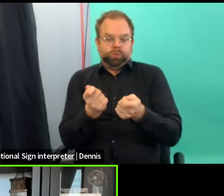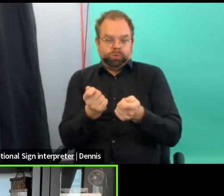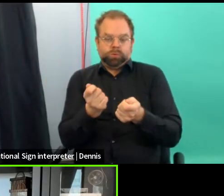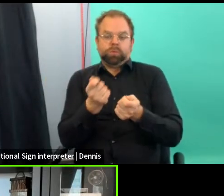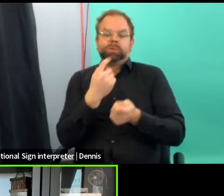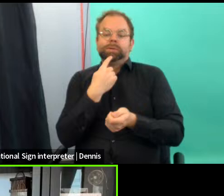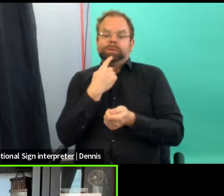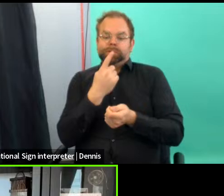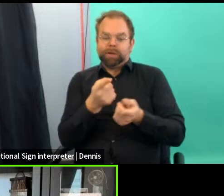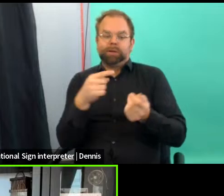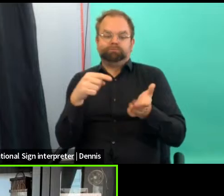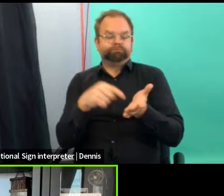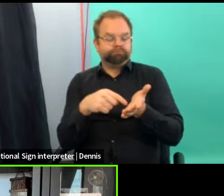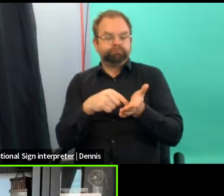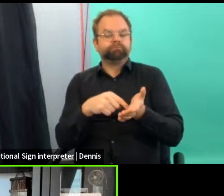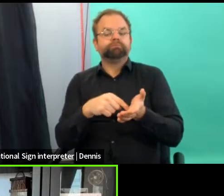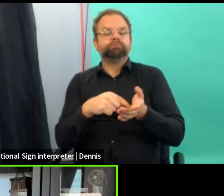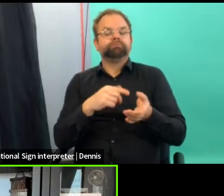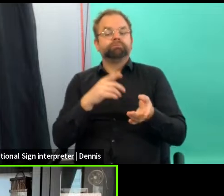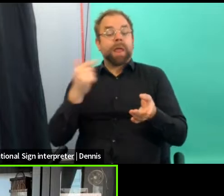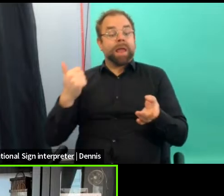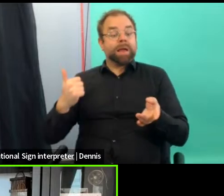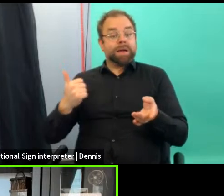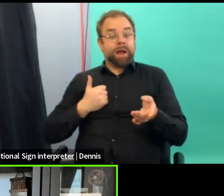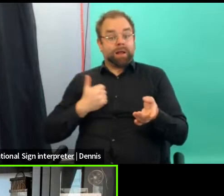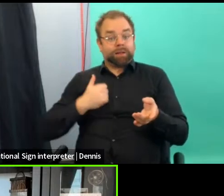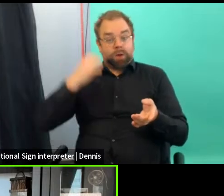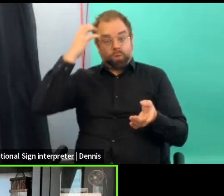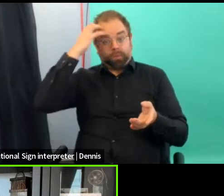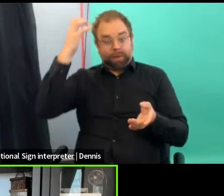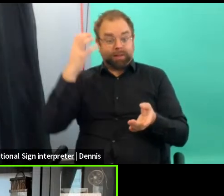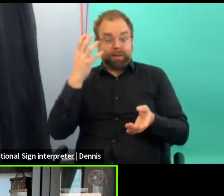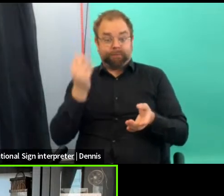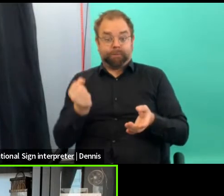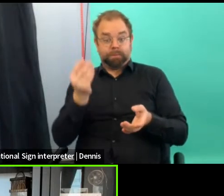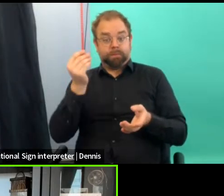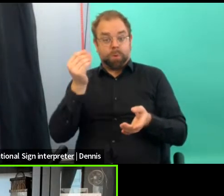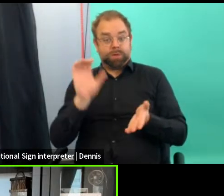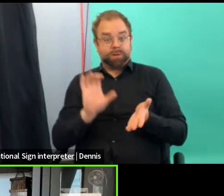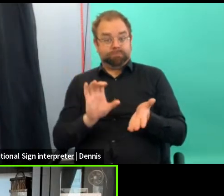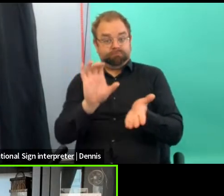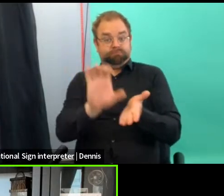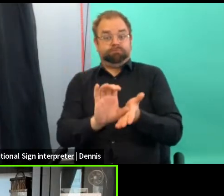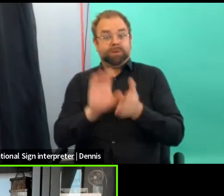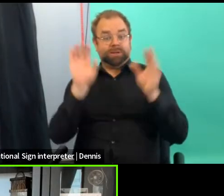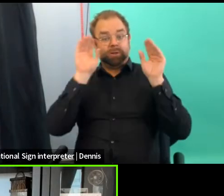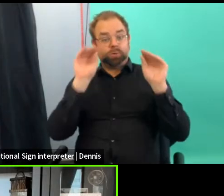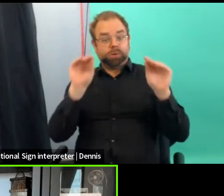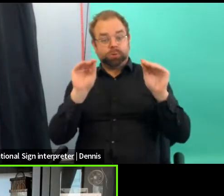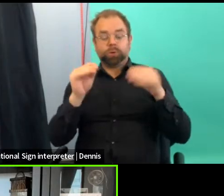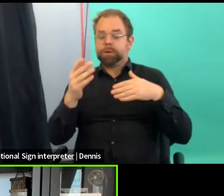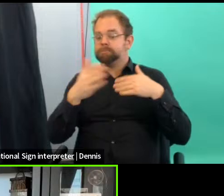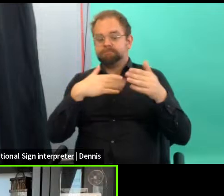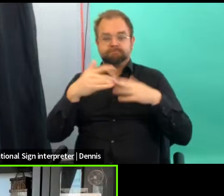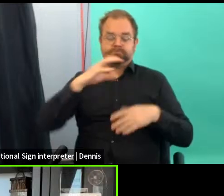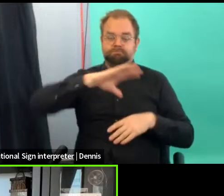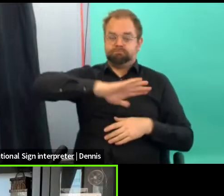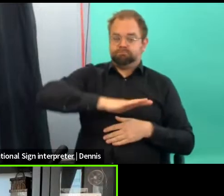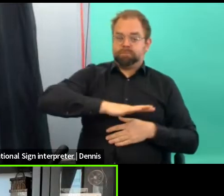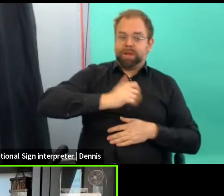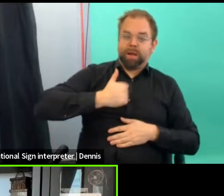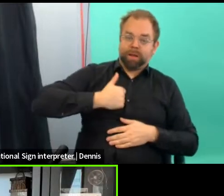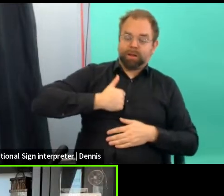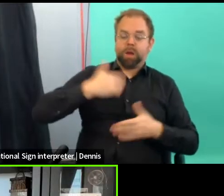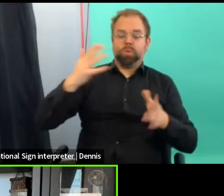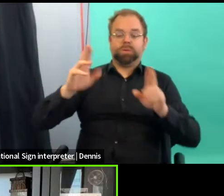clear consideration must be given to the maximum inclusion of people with disabilities, including people with intellectual and